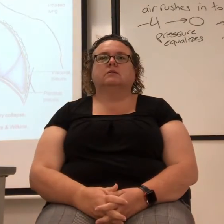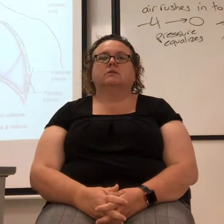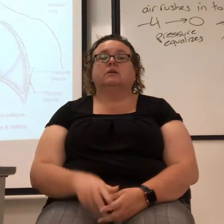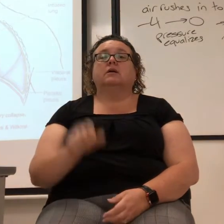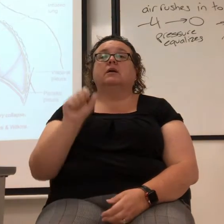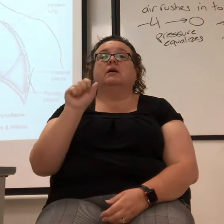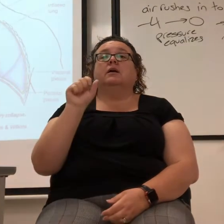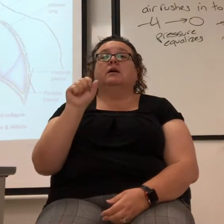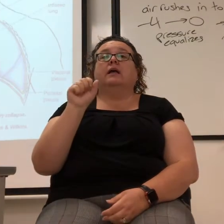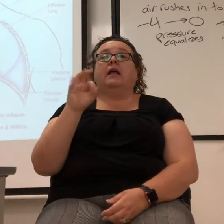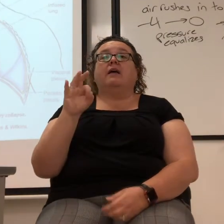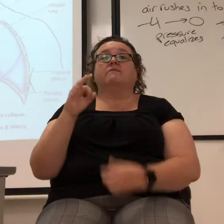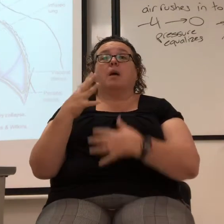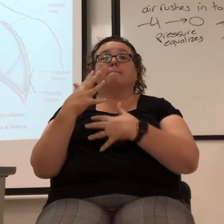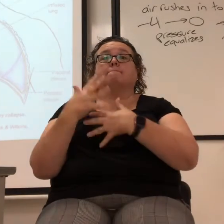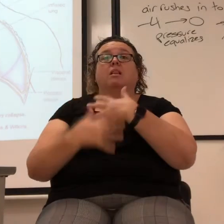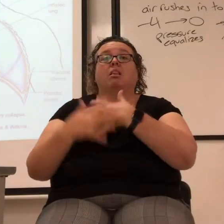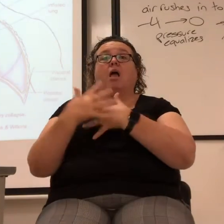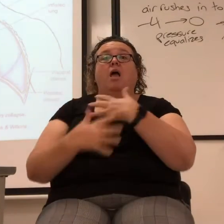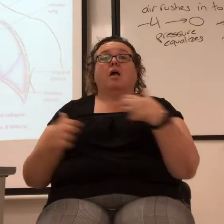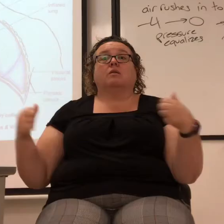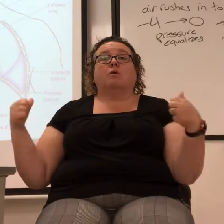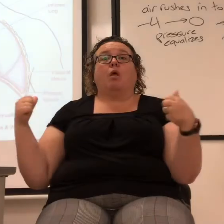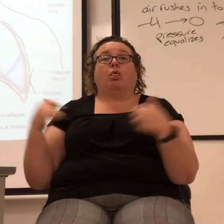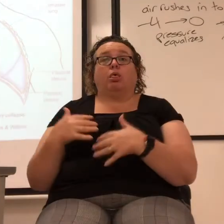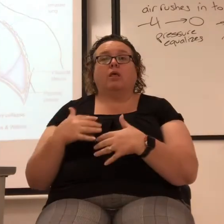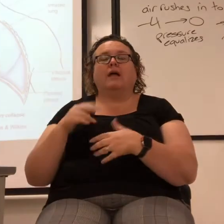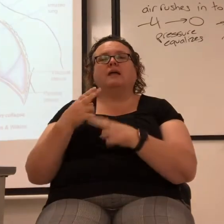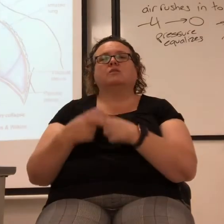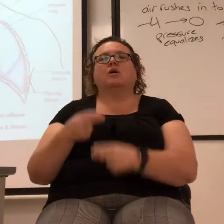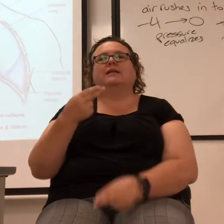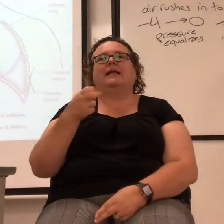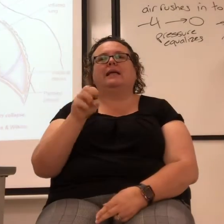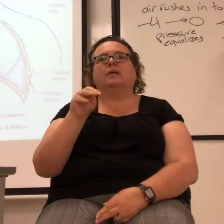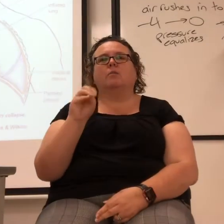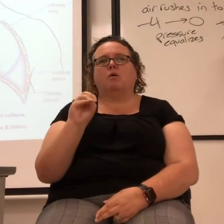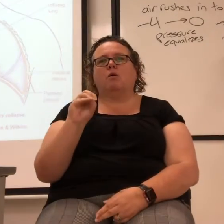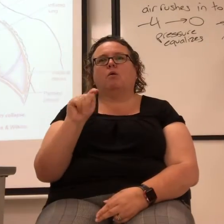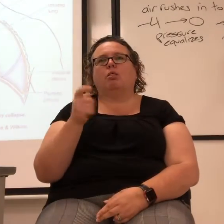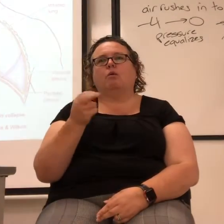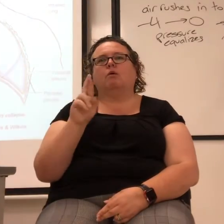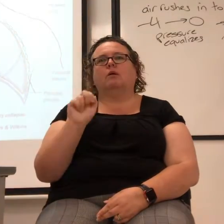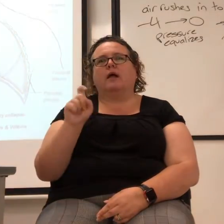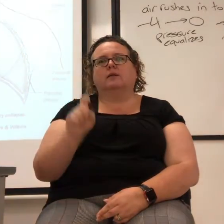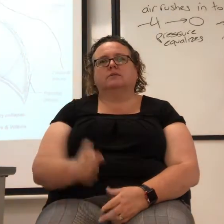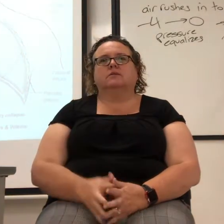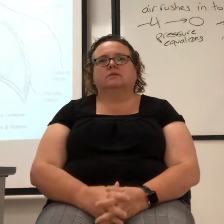If blood rushes in, it's called a hemothorax.